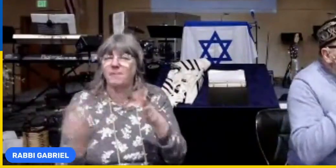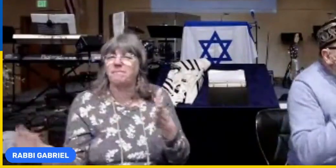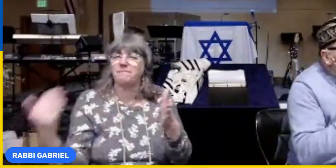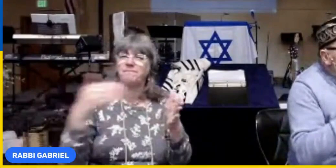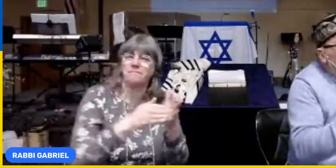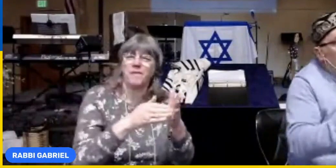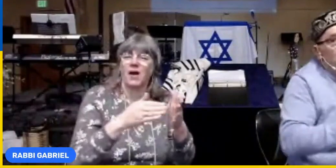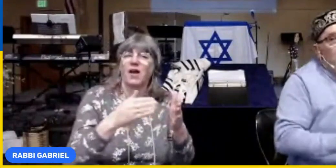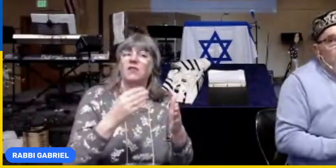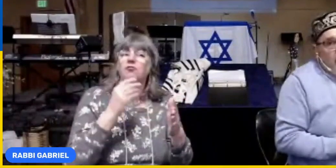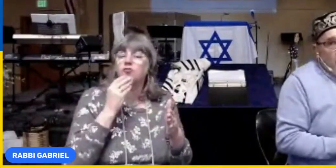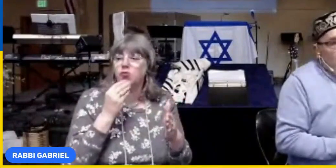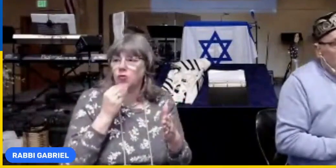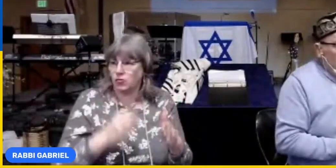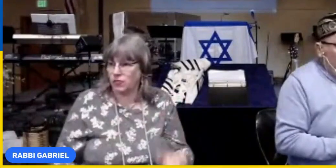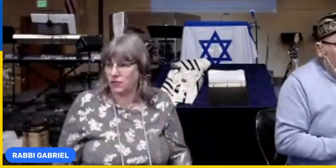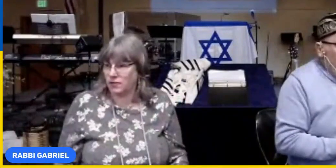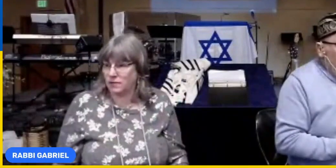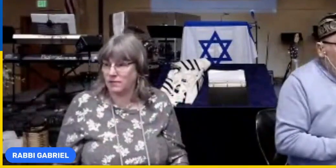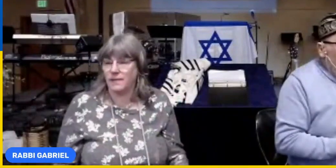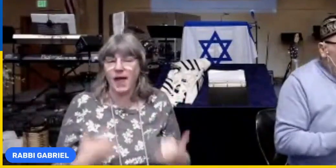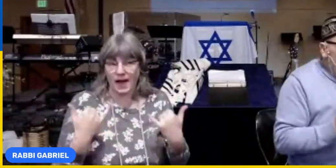To see the day they would need to be concerned about being Jewish.